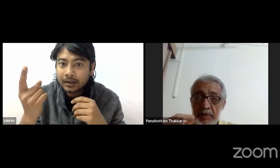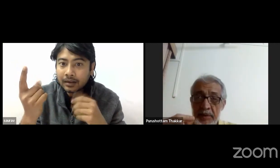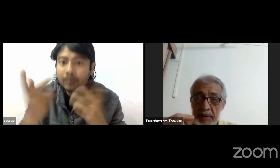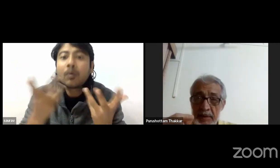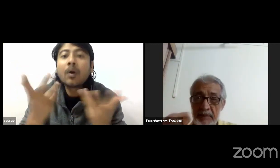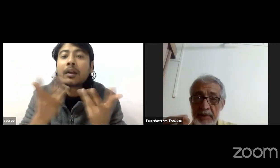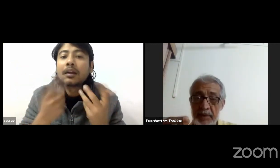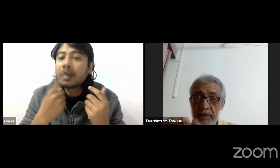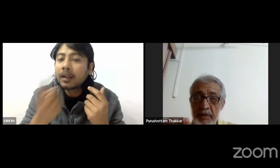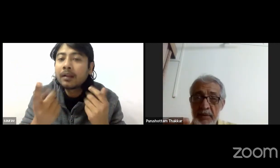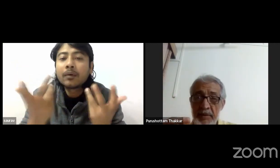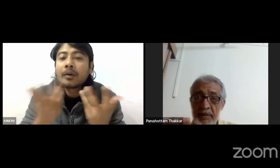What?